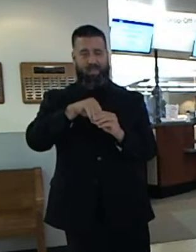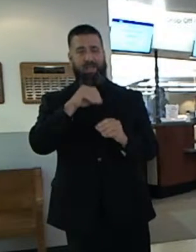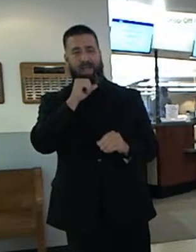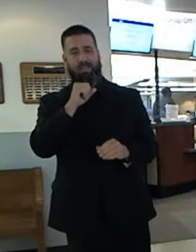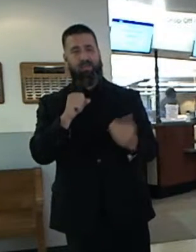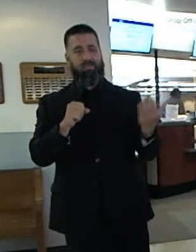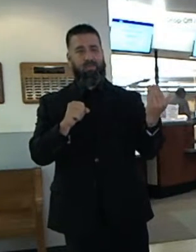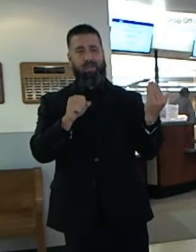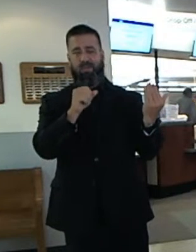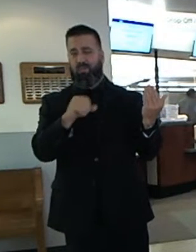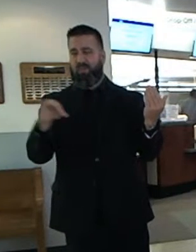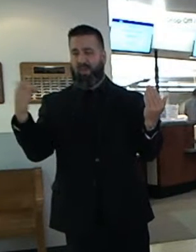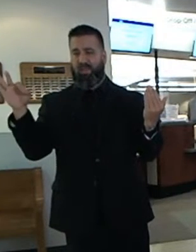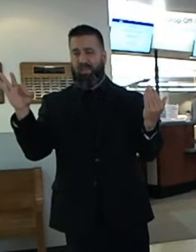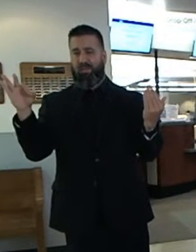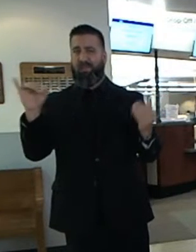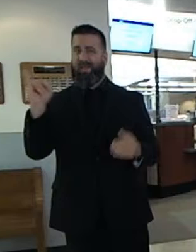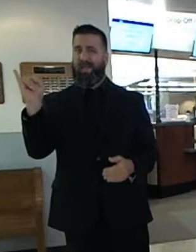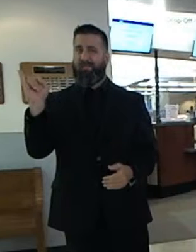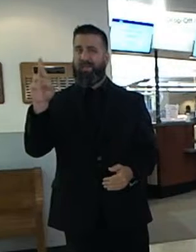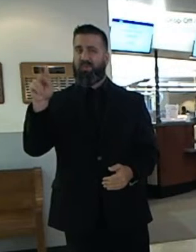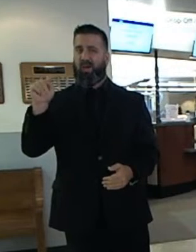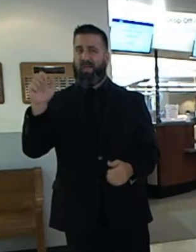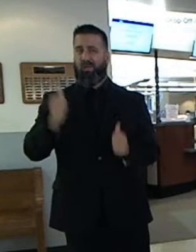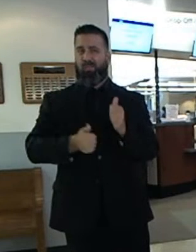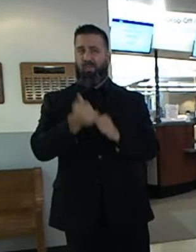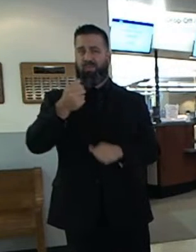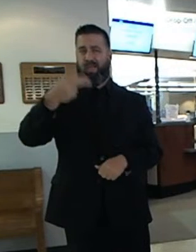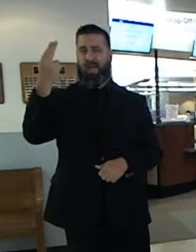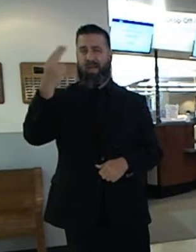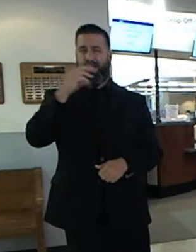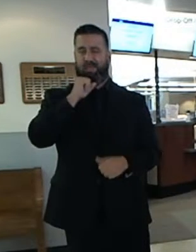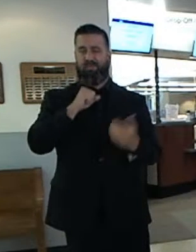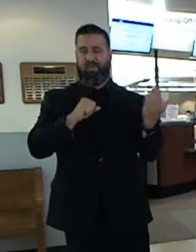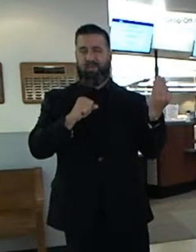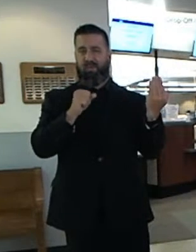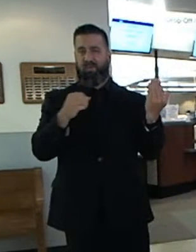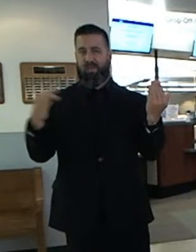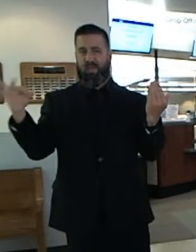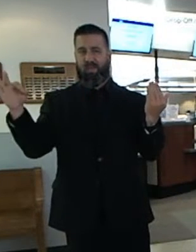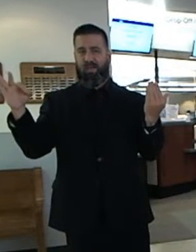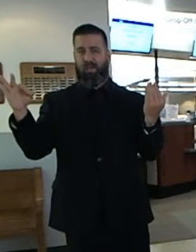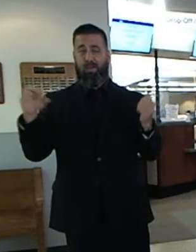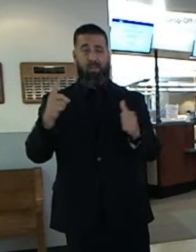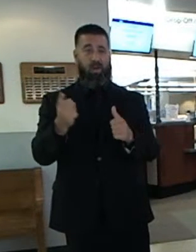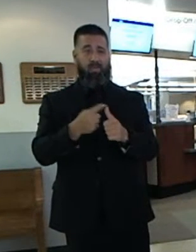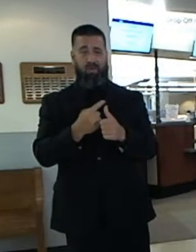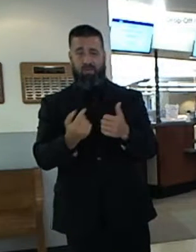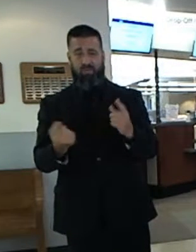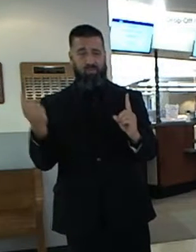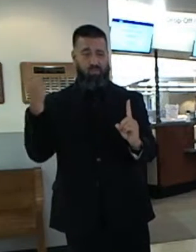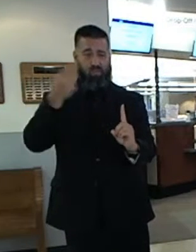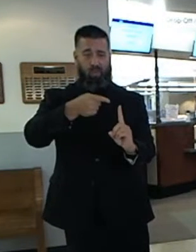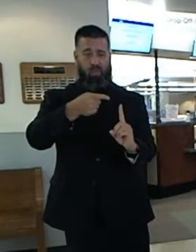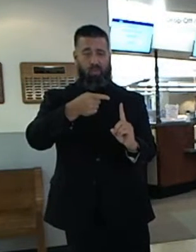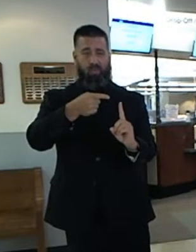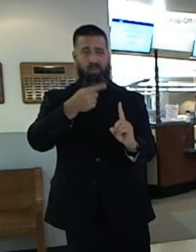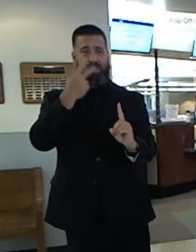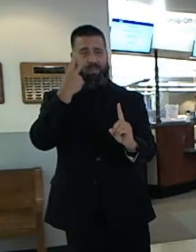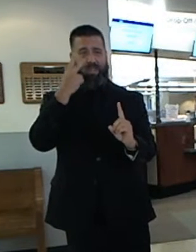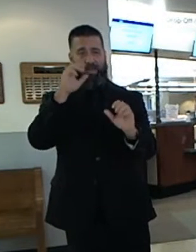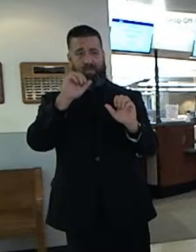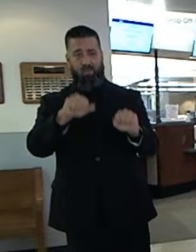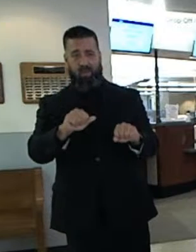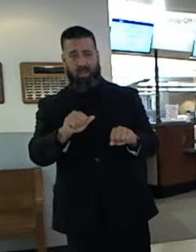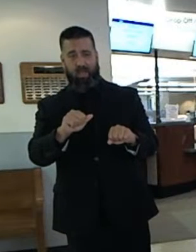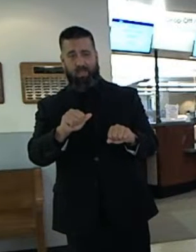where the infection rate tends to be the greatest. But our first priority will be looking to see if there's a pathway